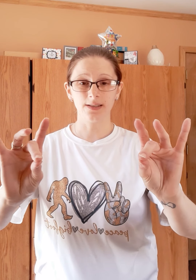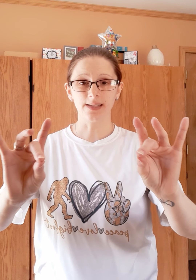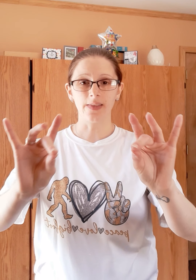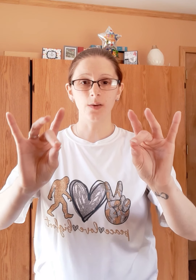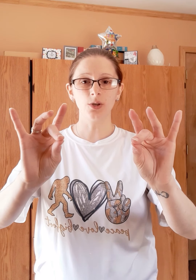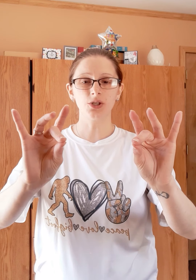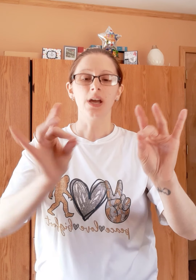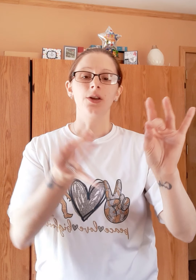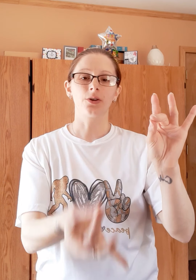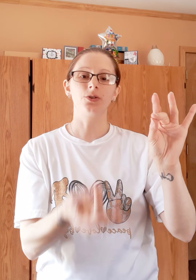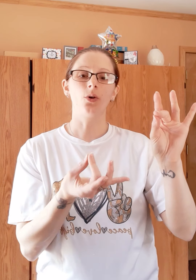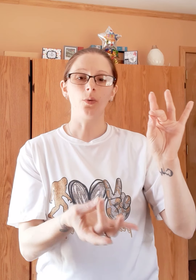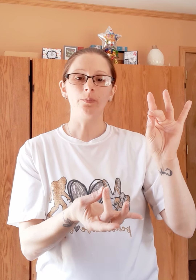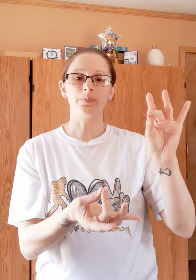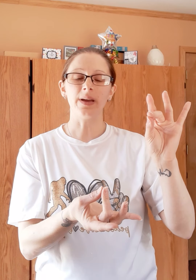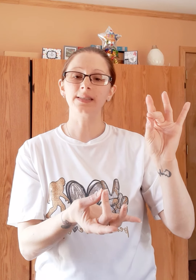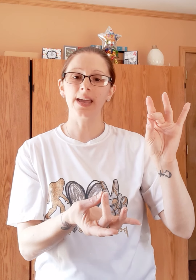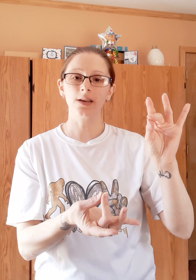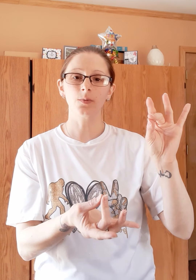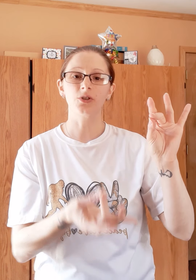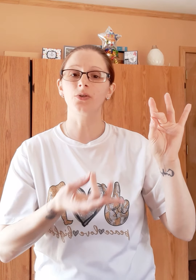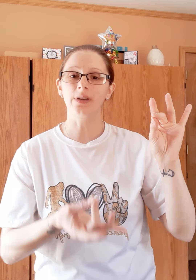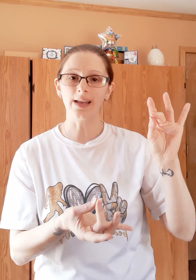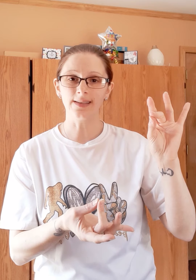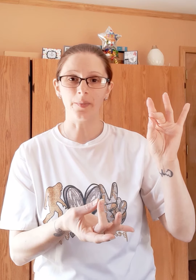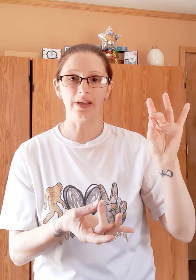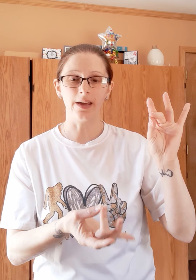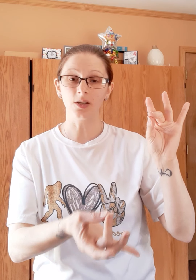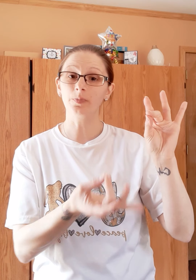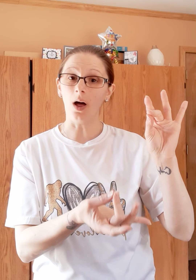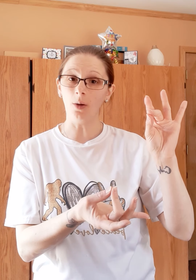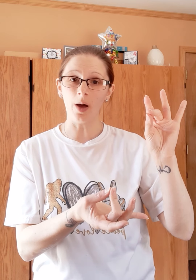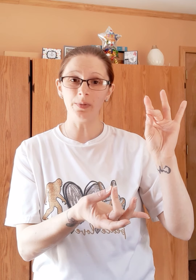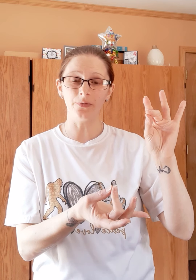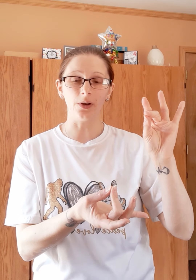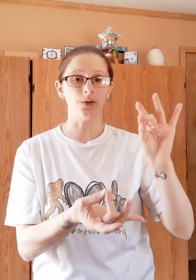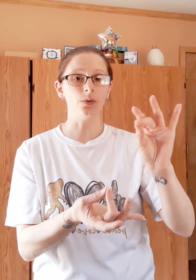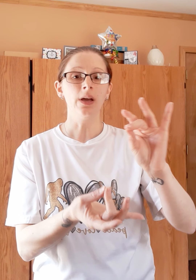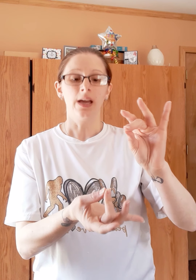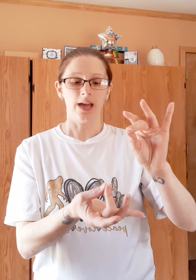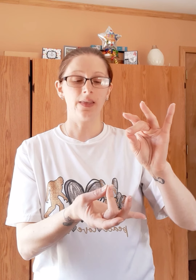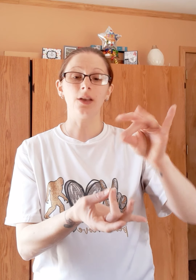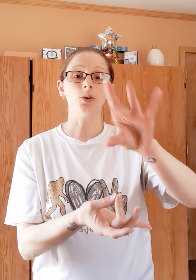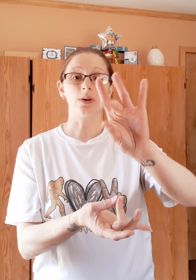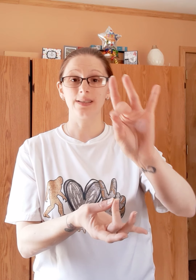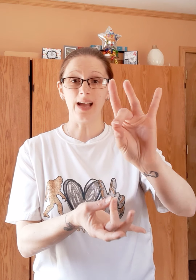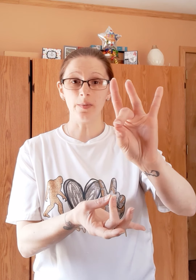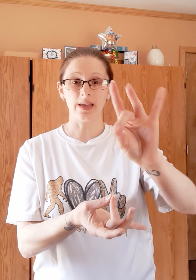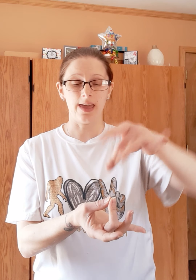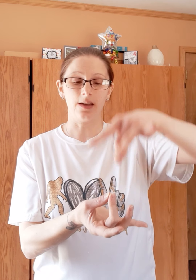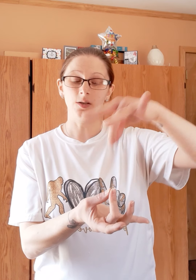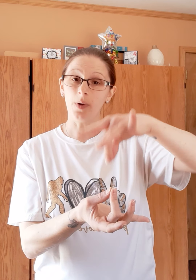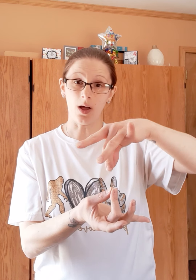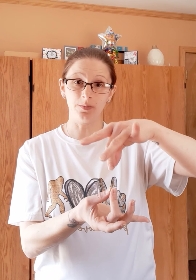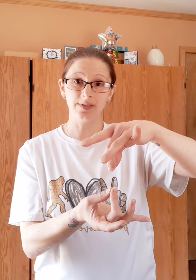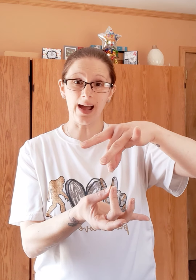sign language. You're going to go base hand, which is your non-dominant hand, palm up in front of you, and then your dominant hand, palm